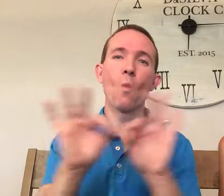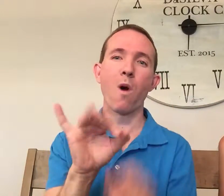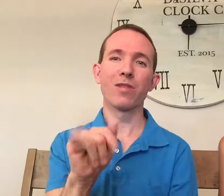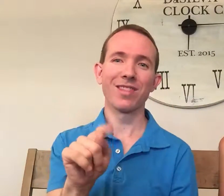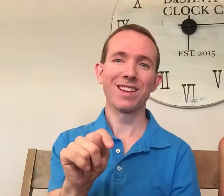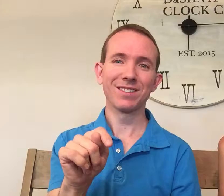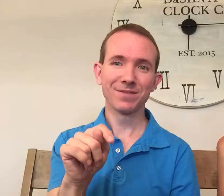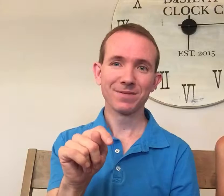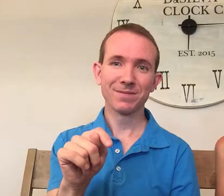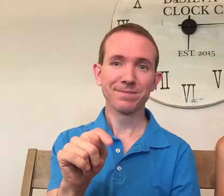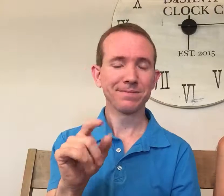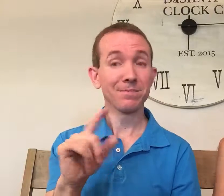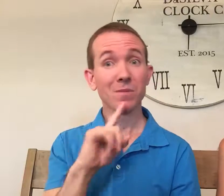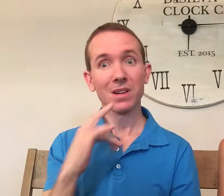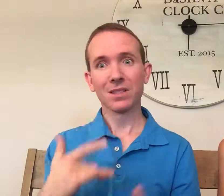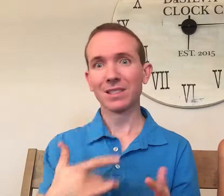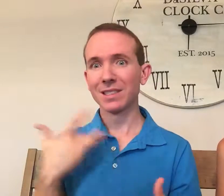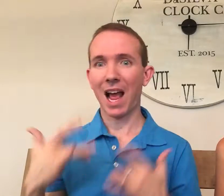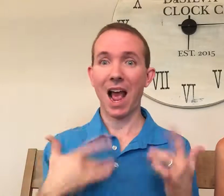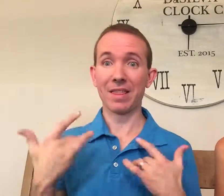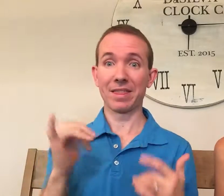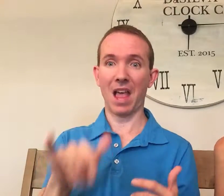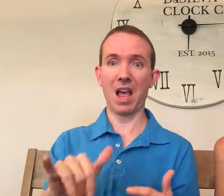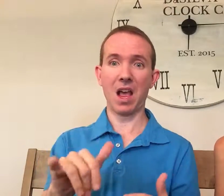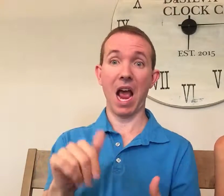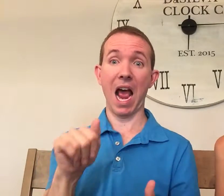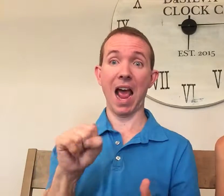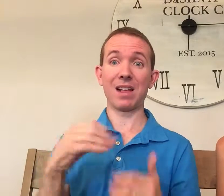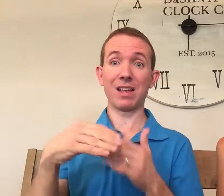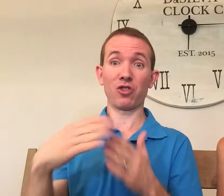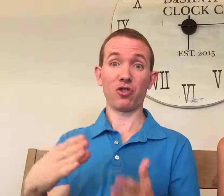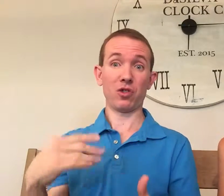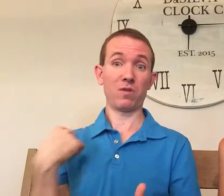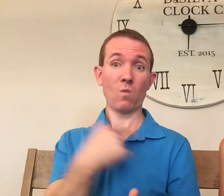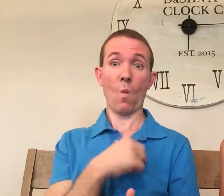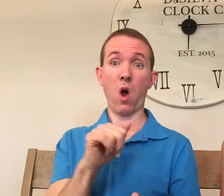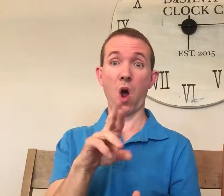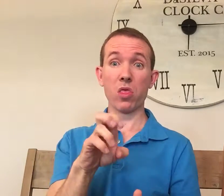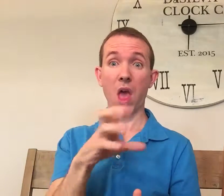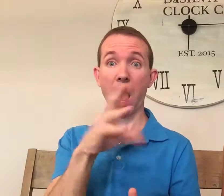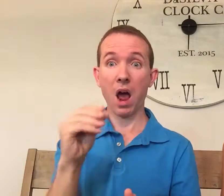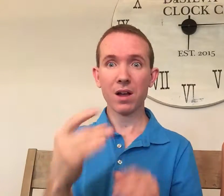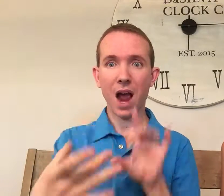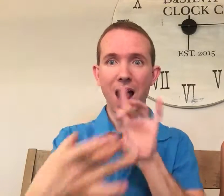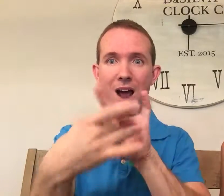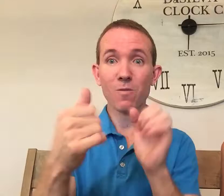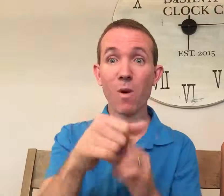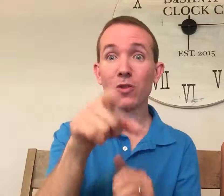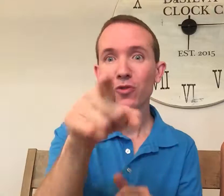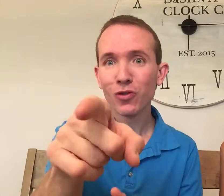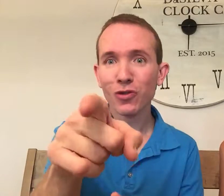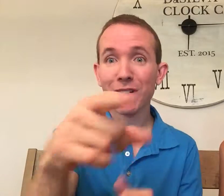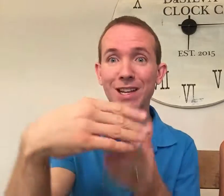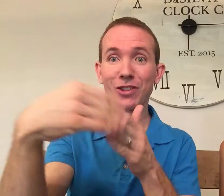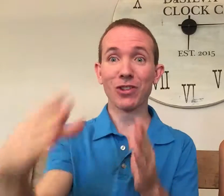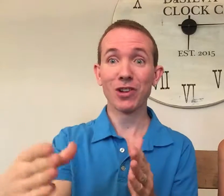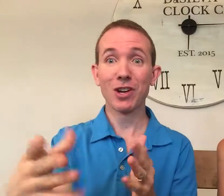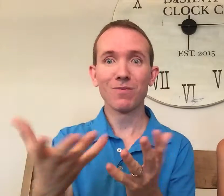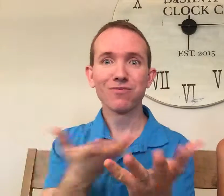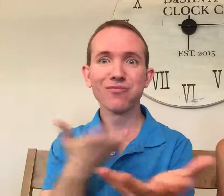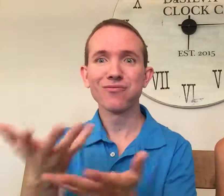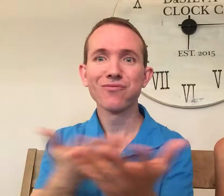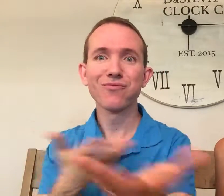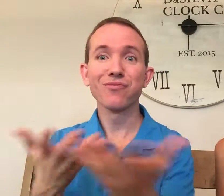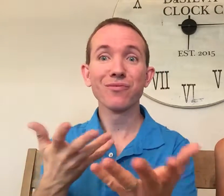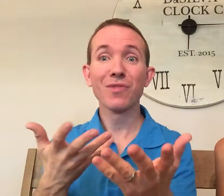later, but you know what? All in all, it's all worth it, and we're so excited that as a leader, we are connecting with